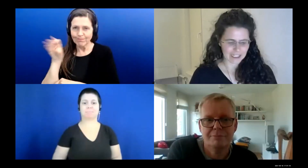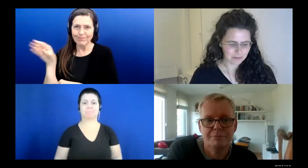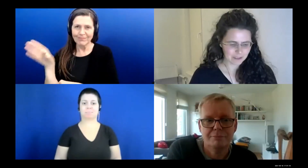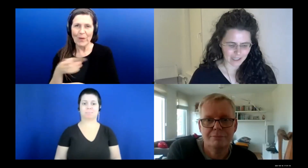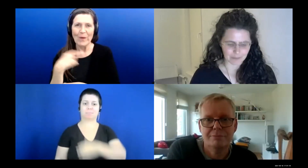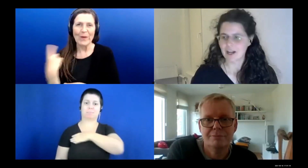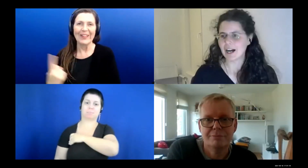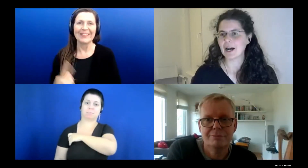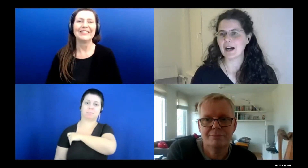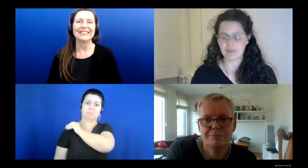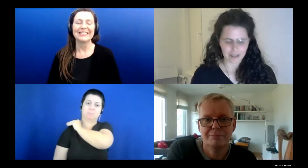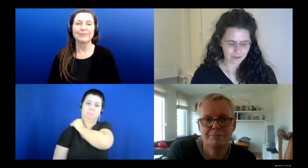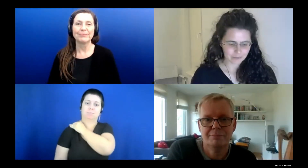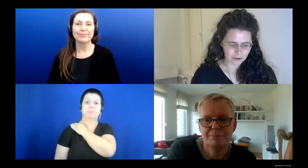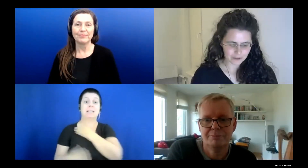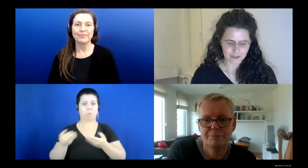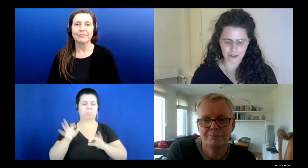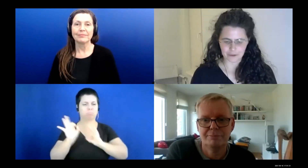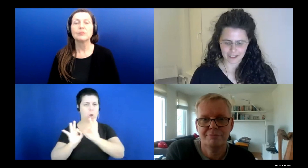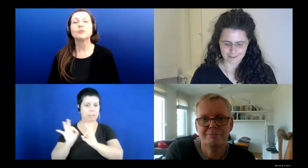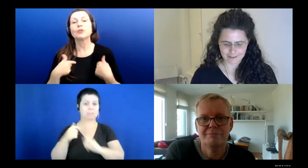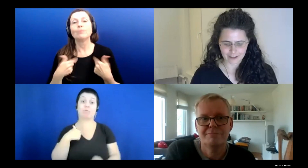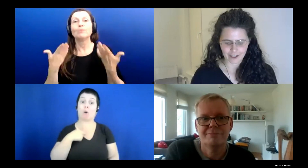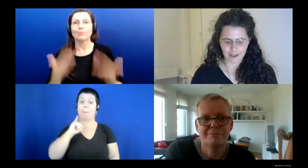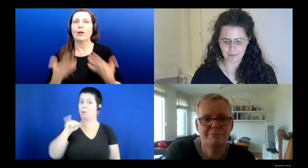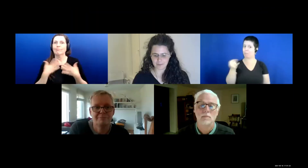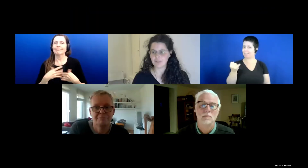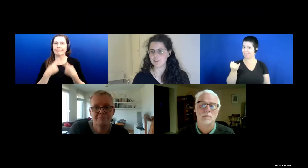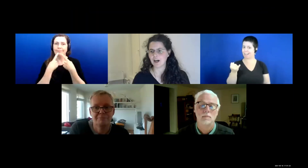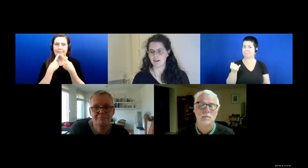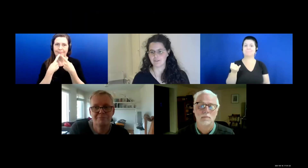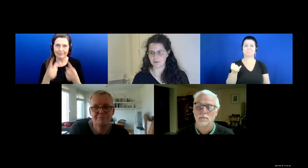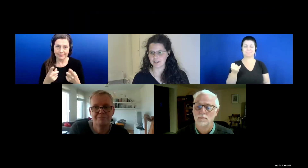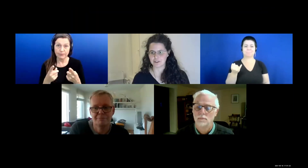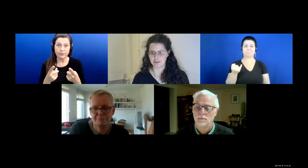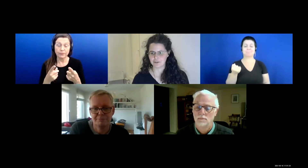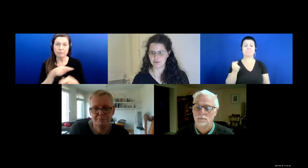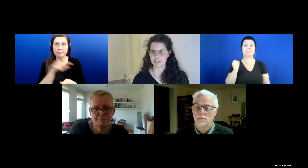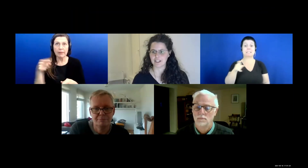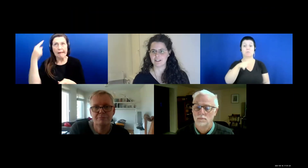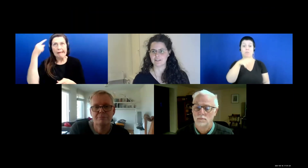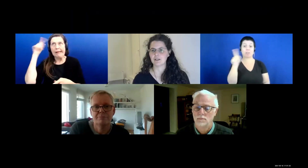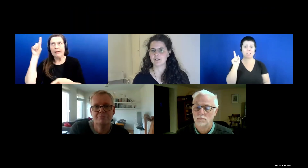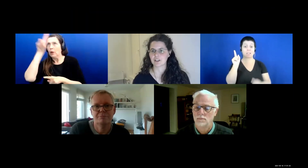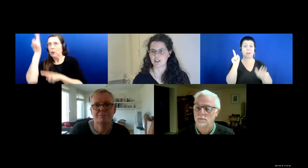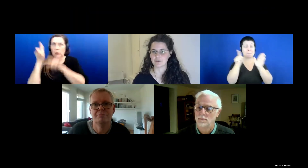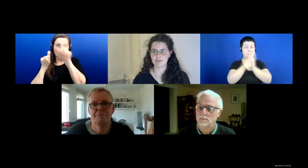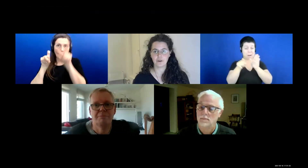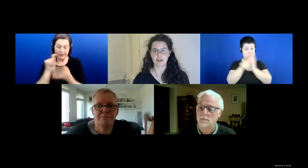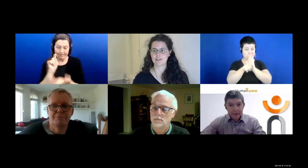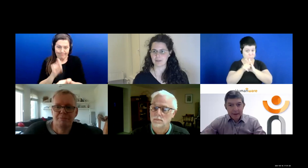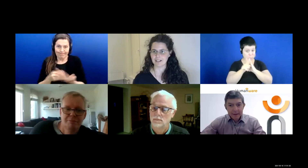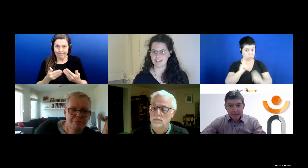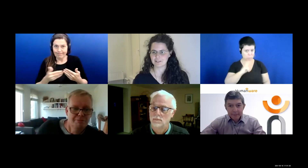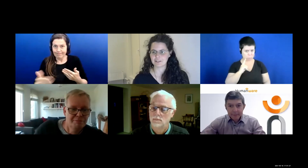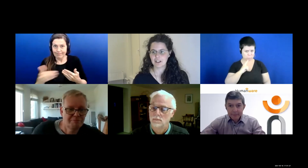Okay, in the meantime, I'm going to tell you that if you have questions during this panel discussion for